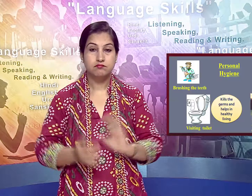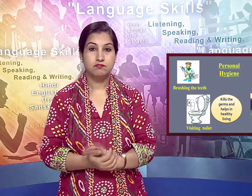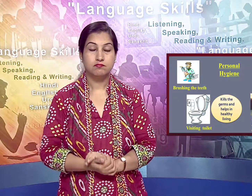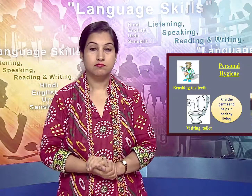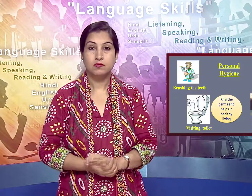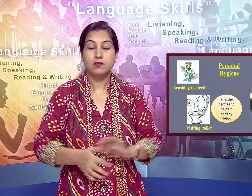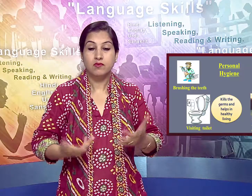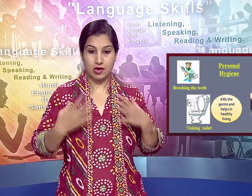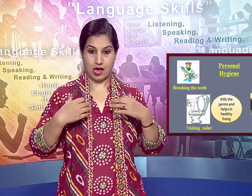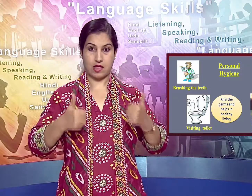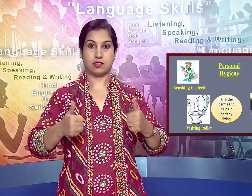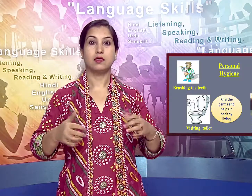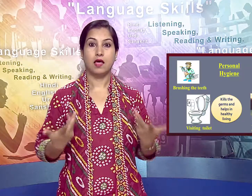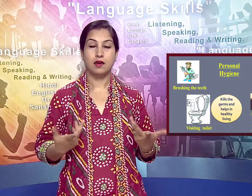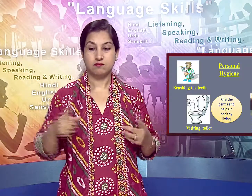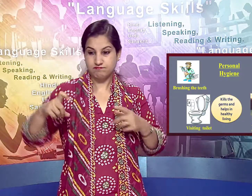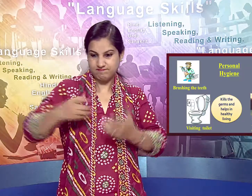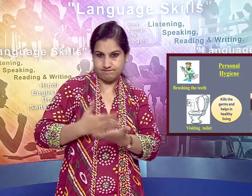to keep us healthy.